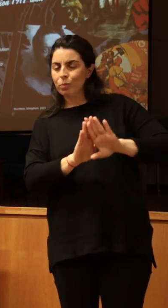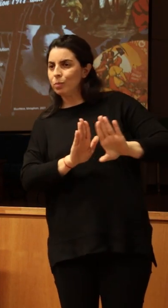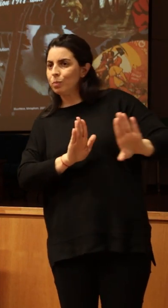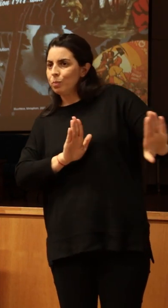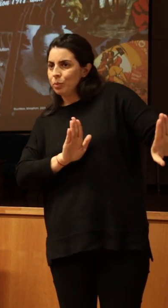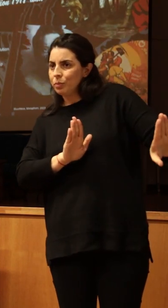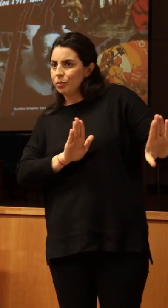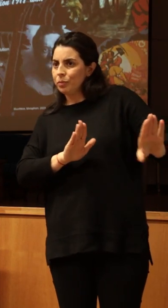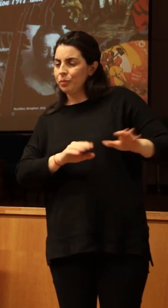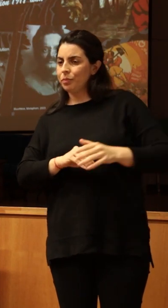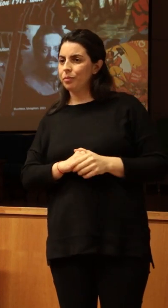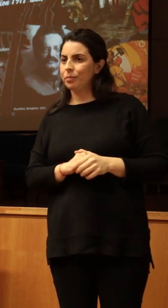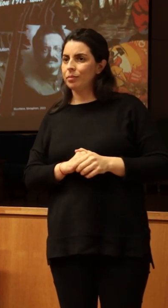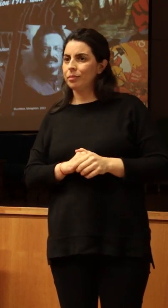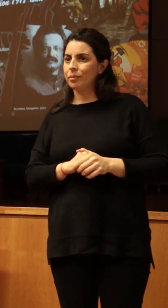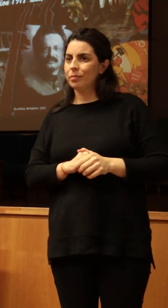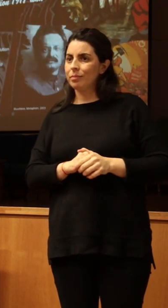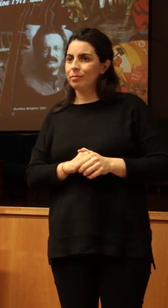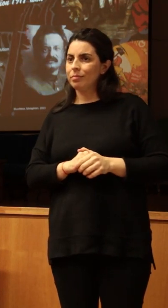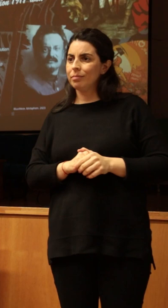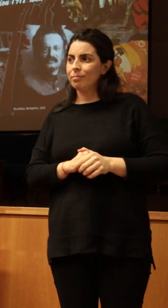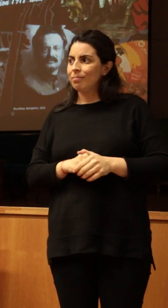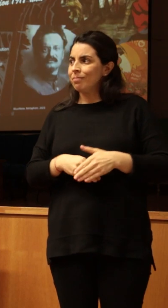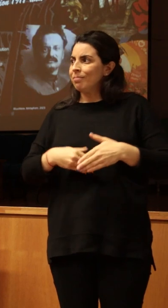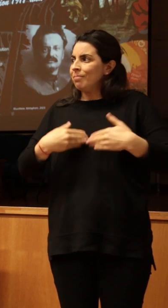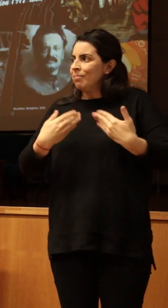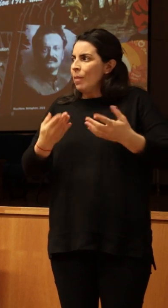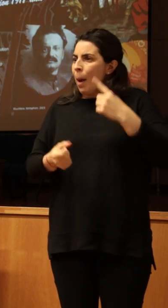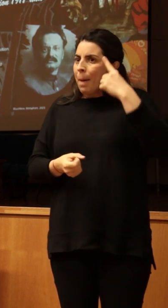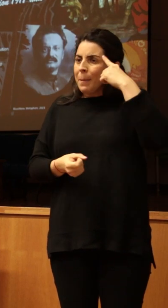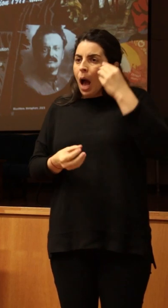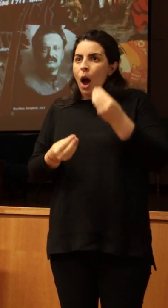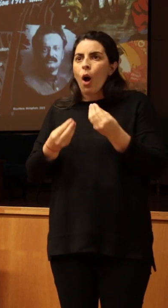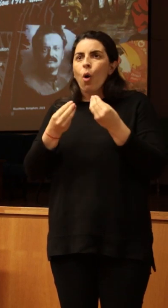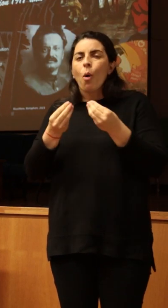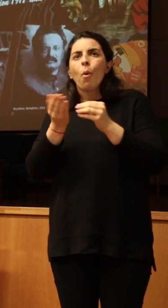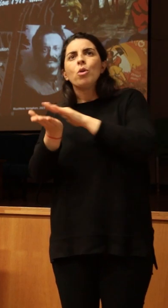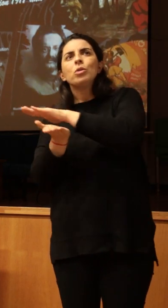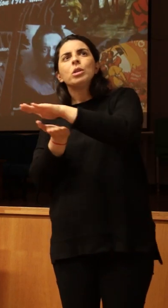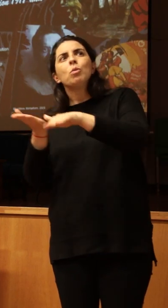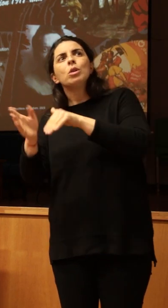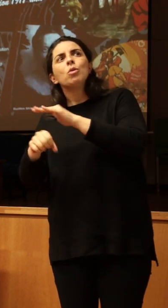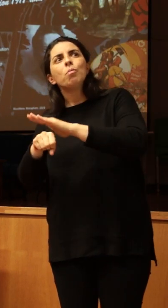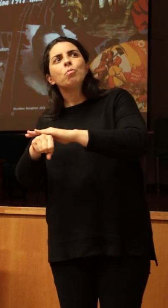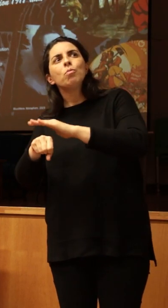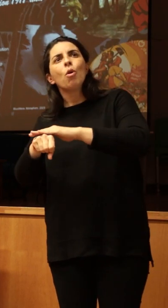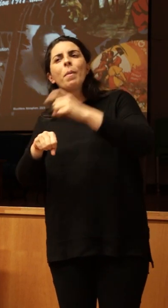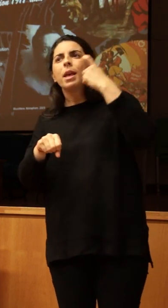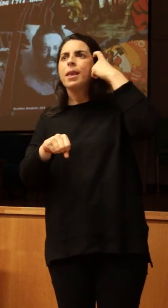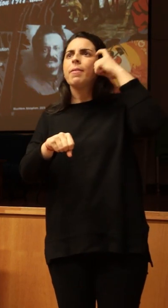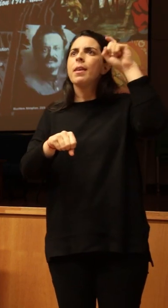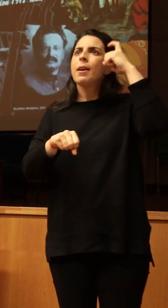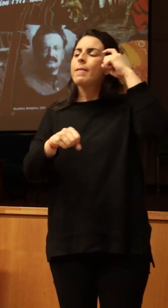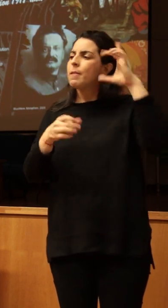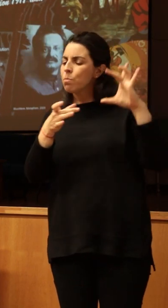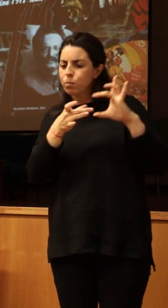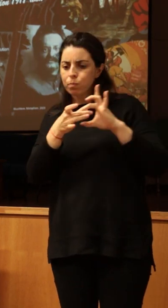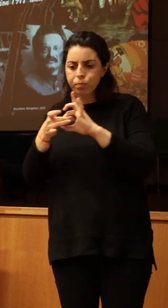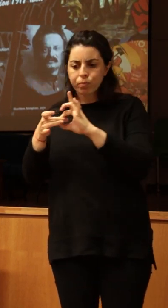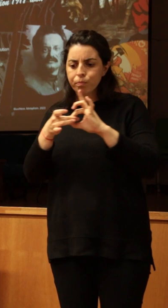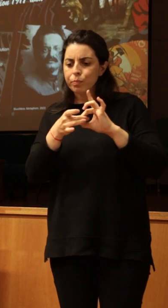he had in his mind. Y entonces estaba tratando de conciliar la realidad con las ideas que él tenía en su mente. And this is when,